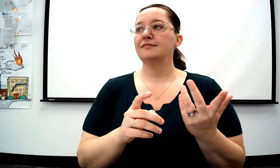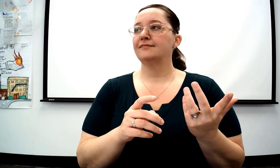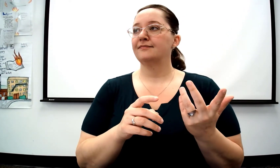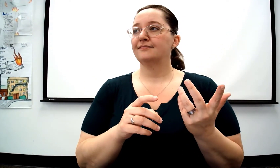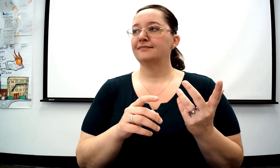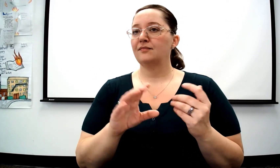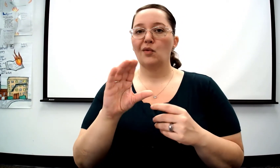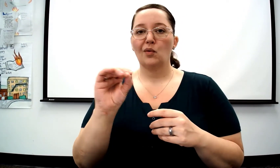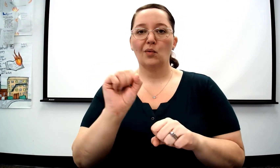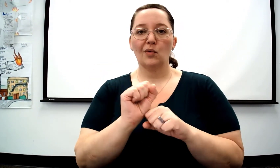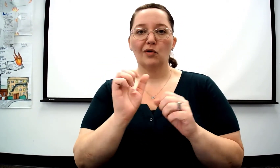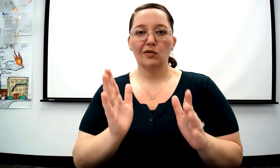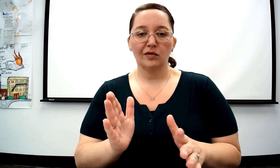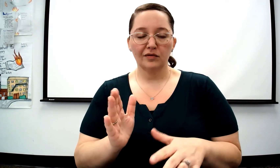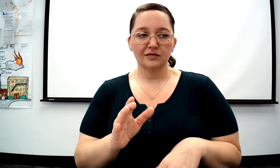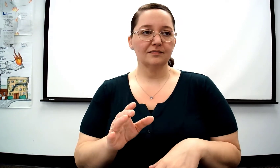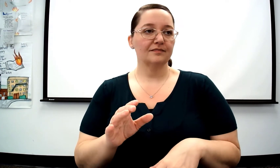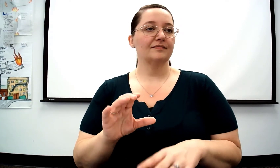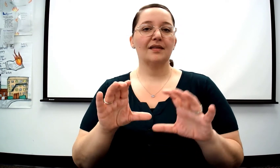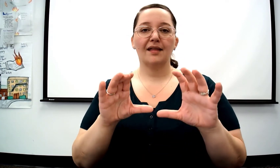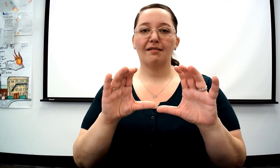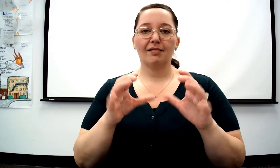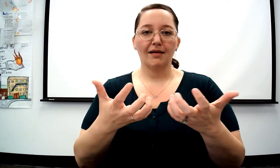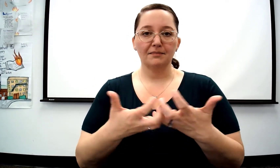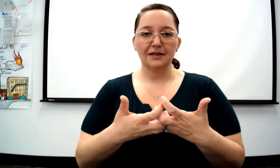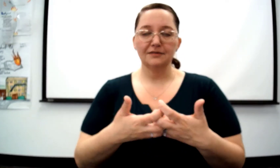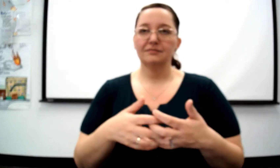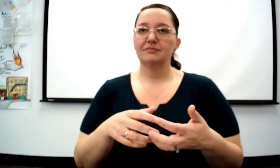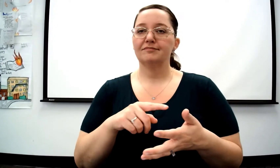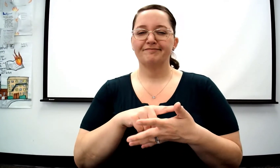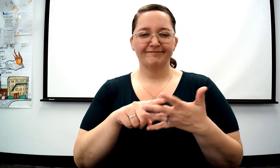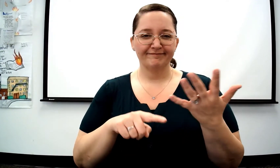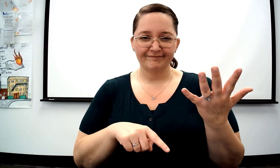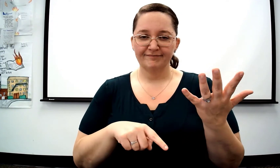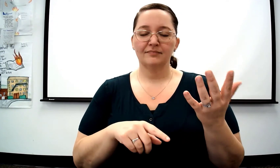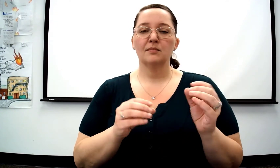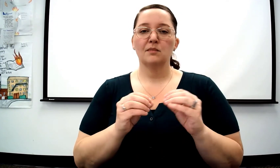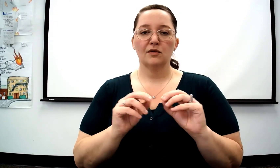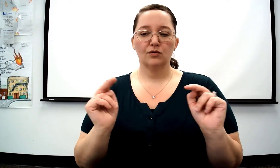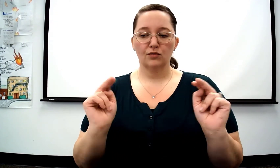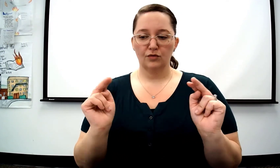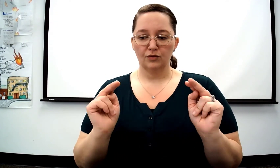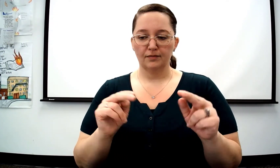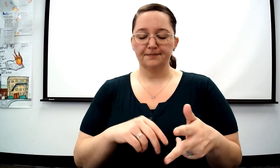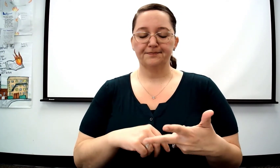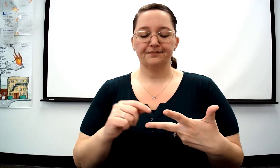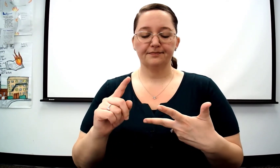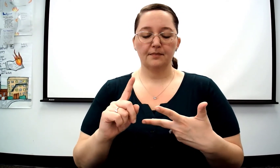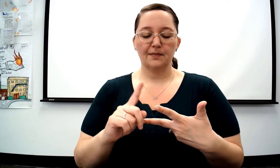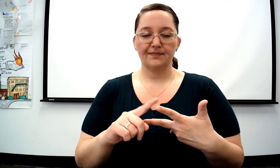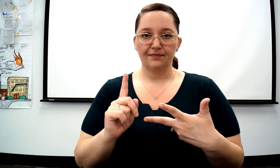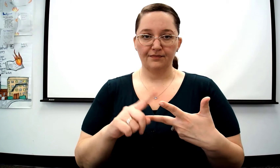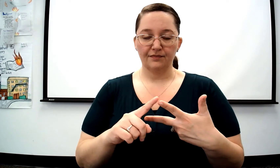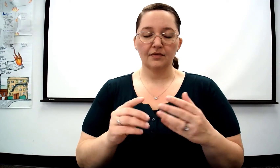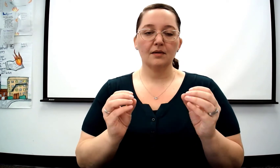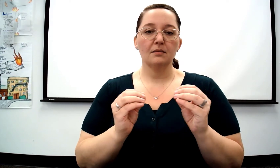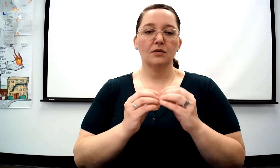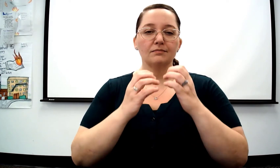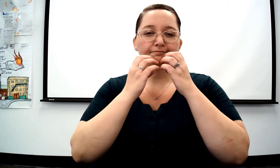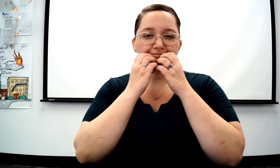friendship type love. You can have for coworkers or classmates and so forth. This is more neutral. Our second is